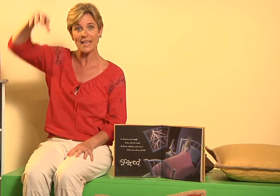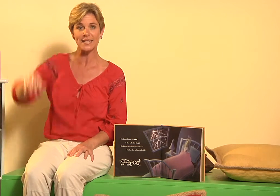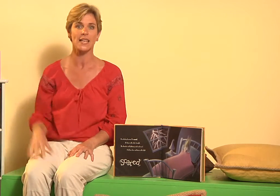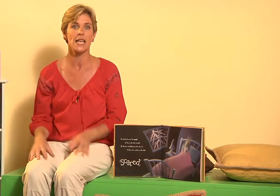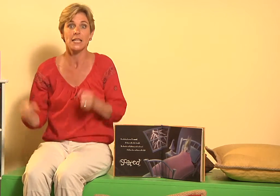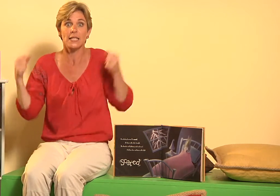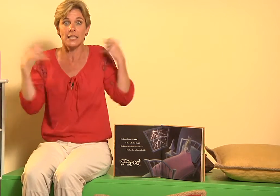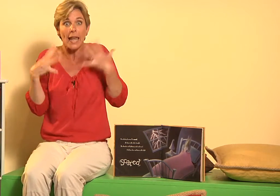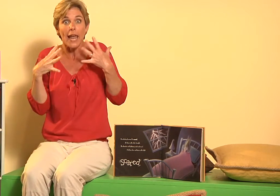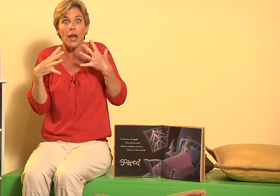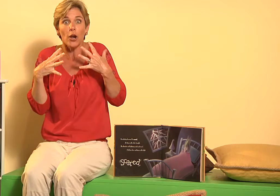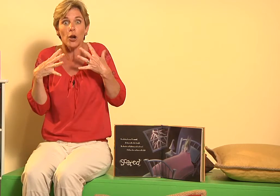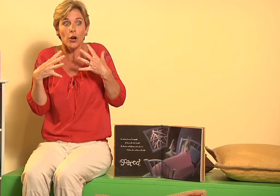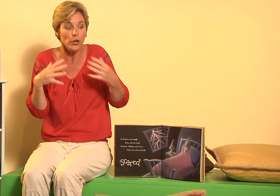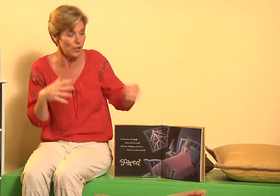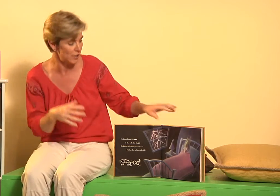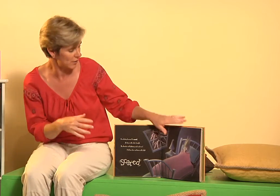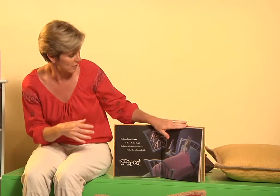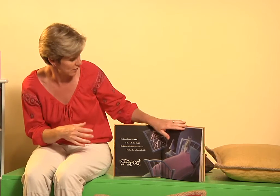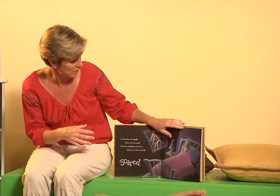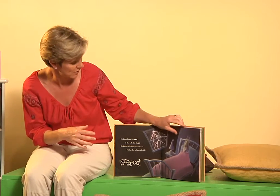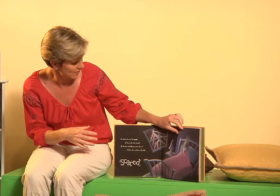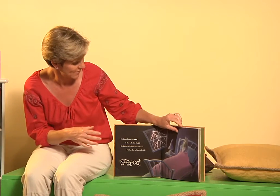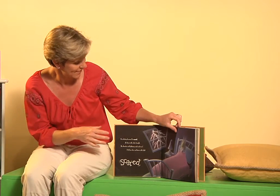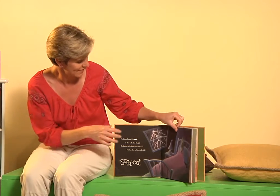light. Scared.